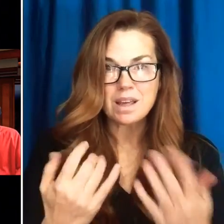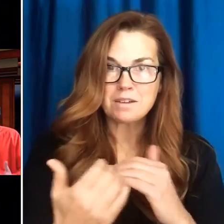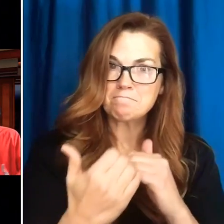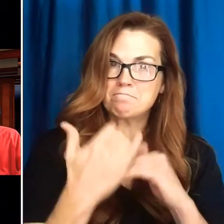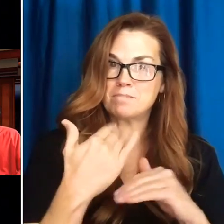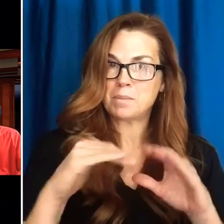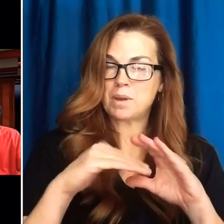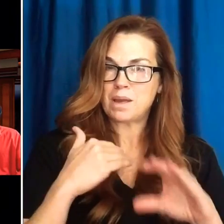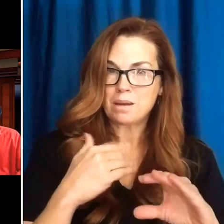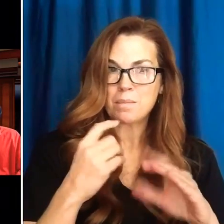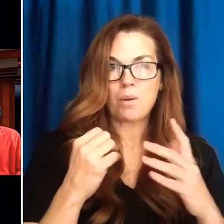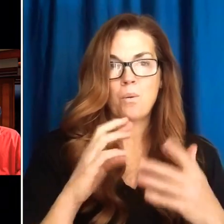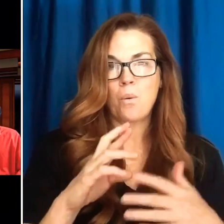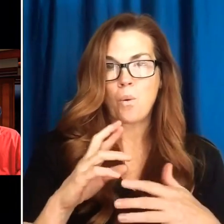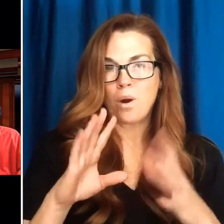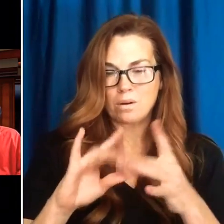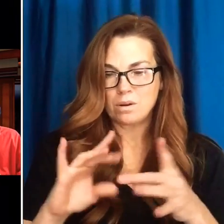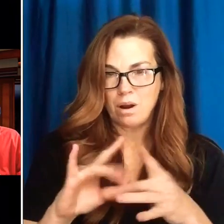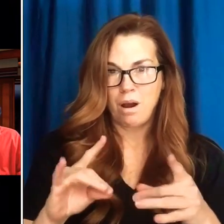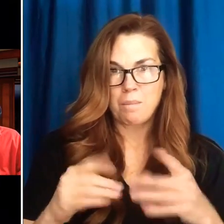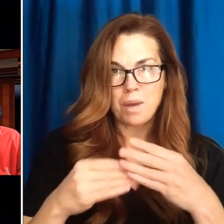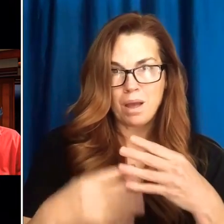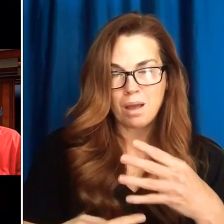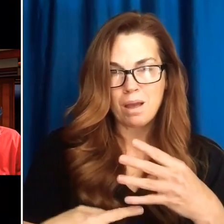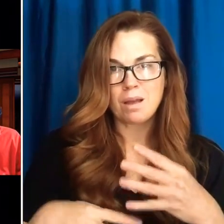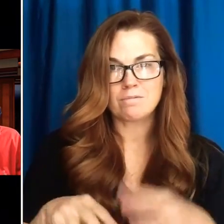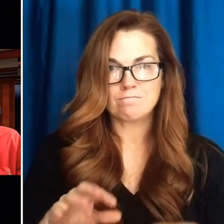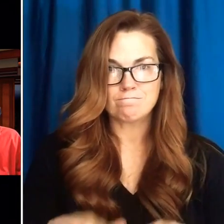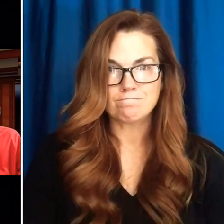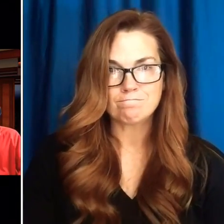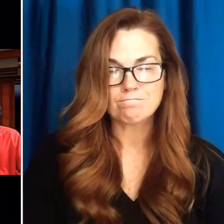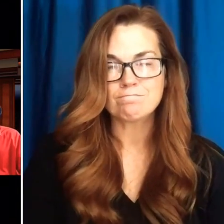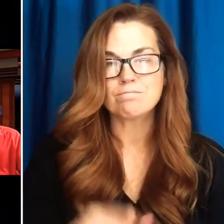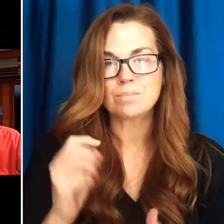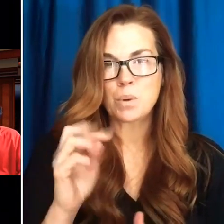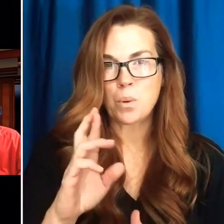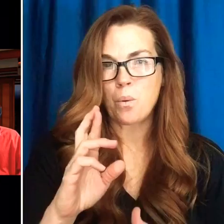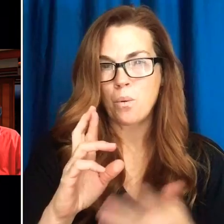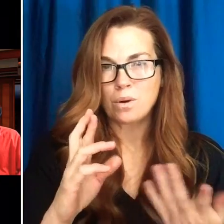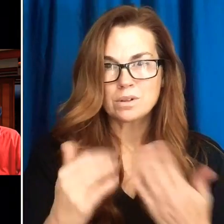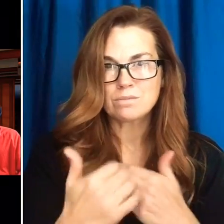helpful, please consider sharing it with friends, colleagues, or anybody who might find